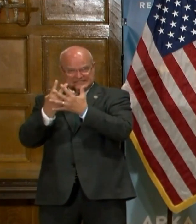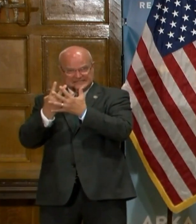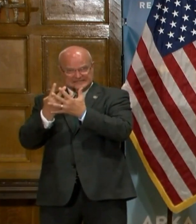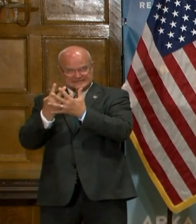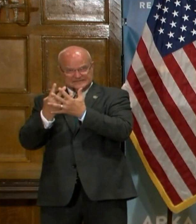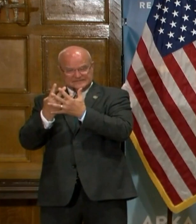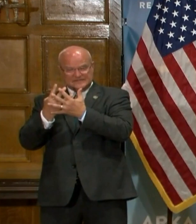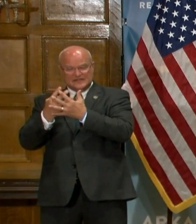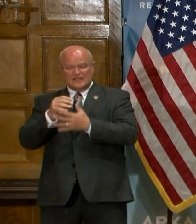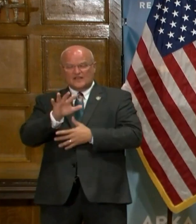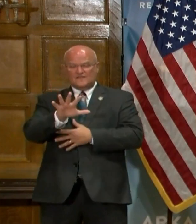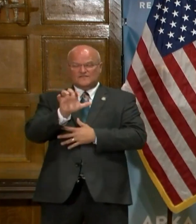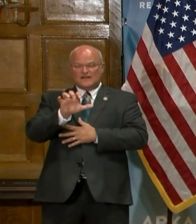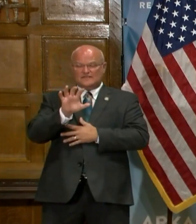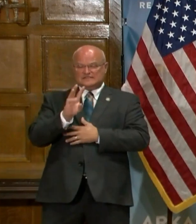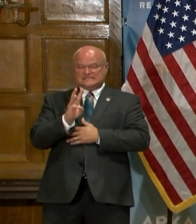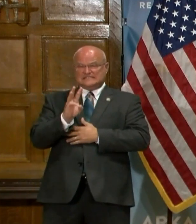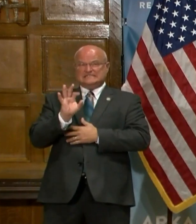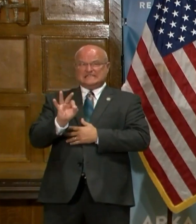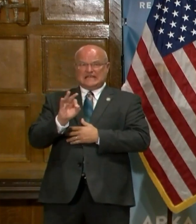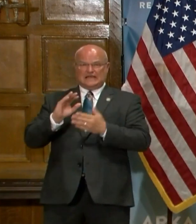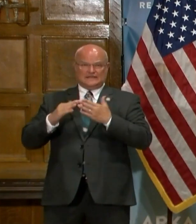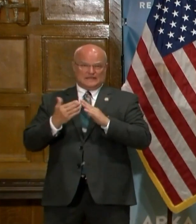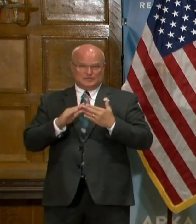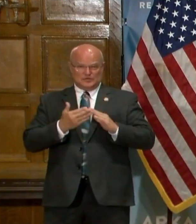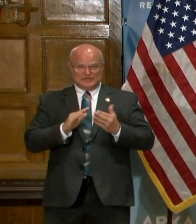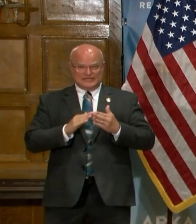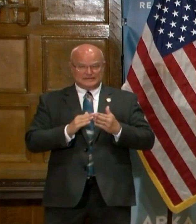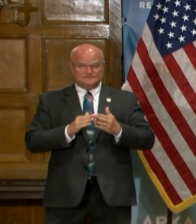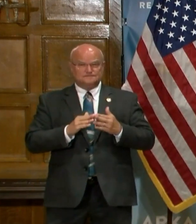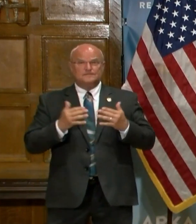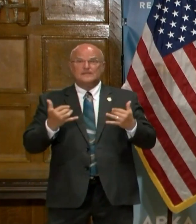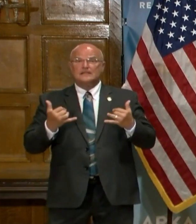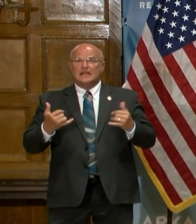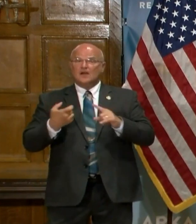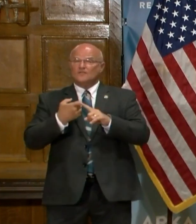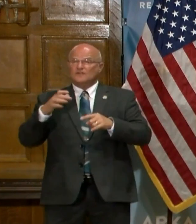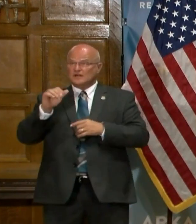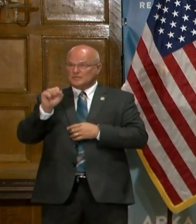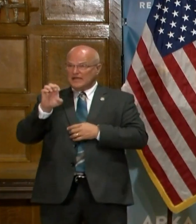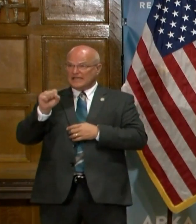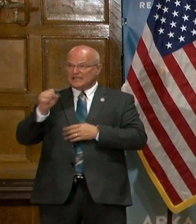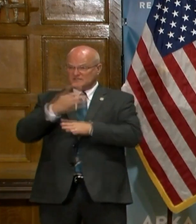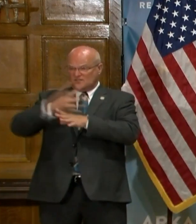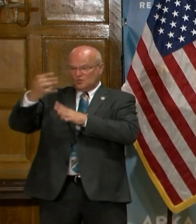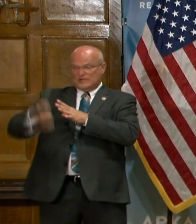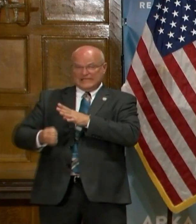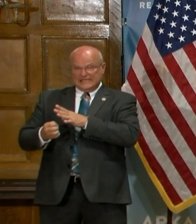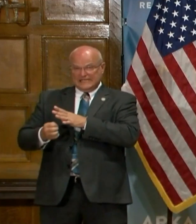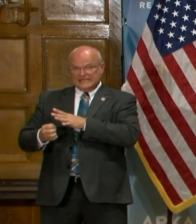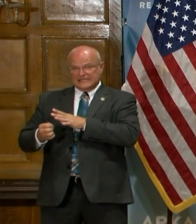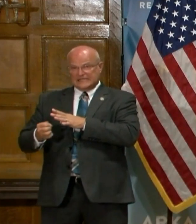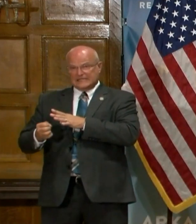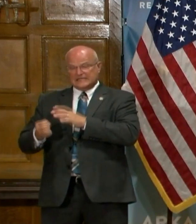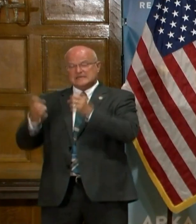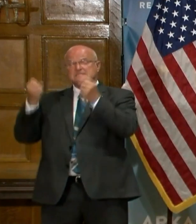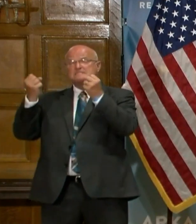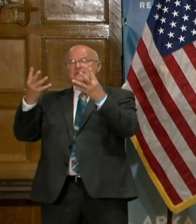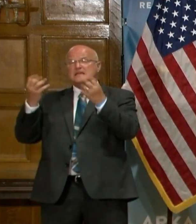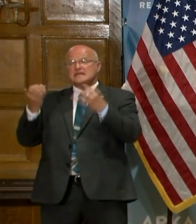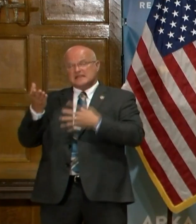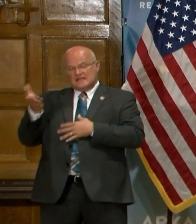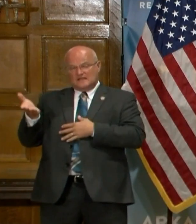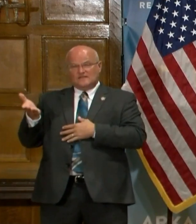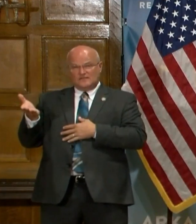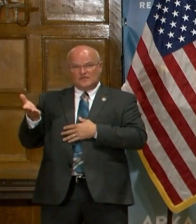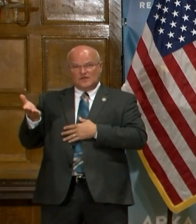facilities and 569 from the community. Now, of our cases over the weekend, a large proportion of